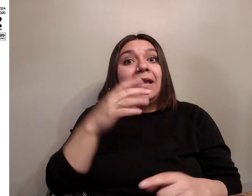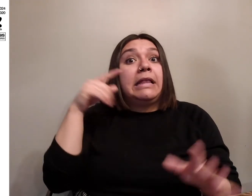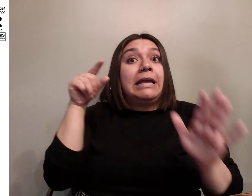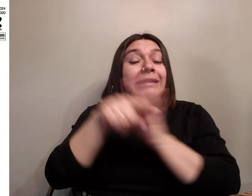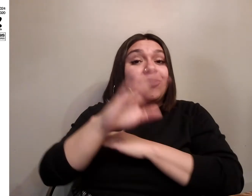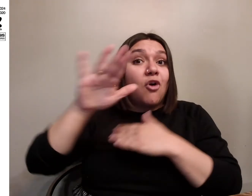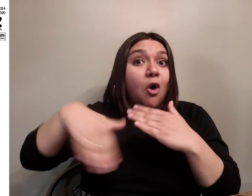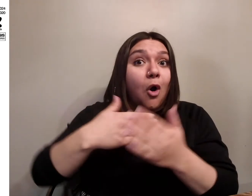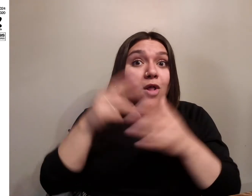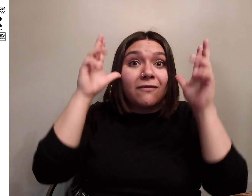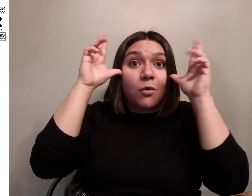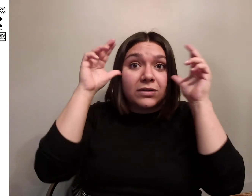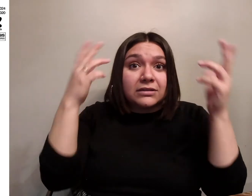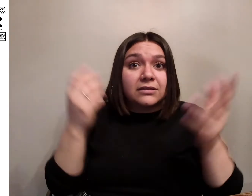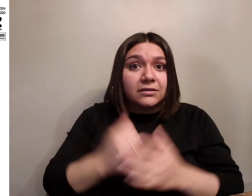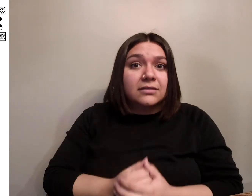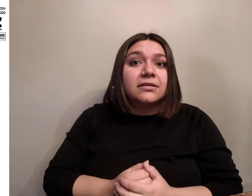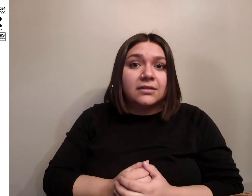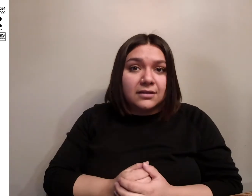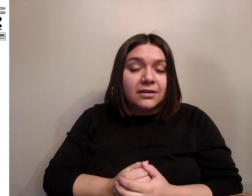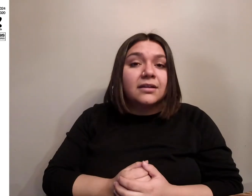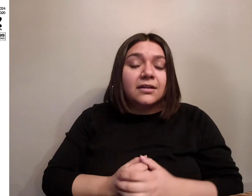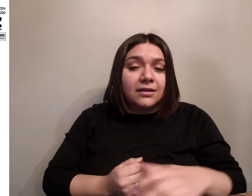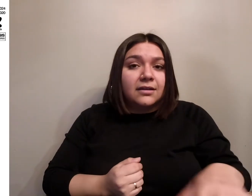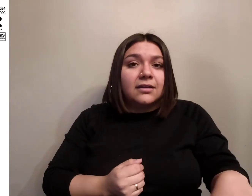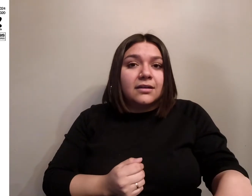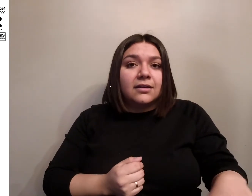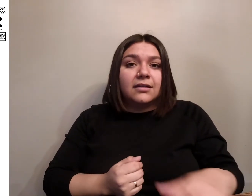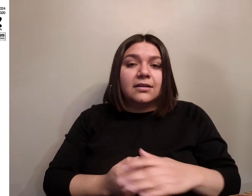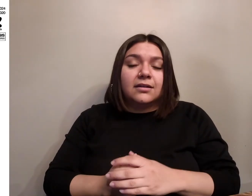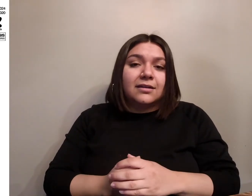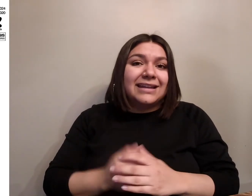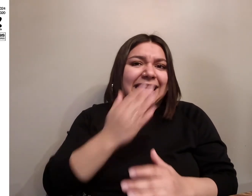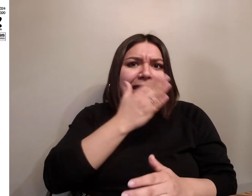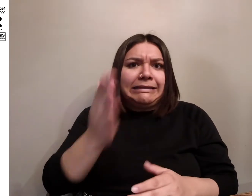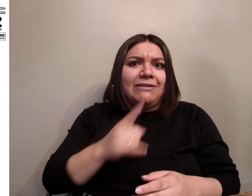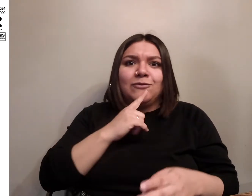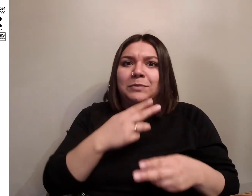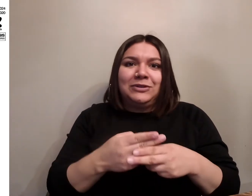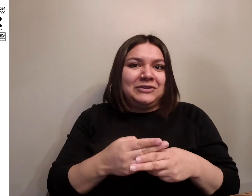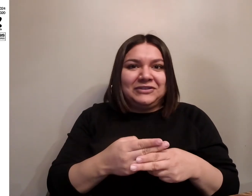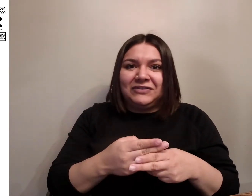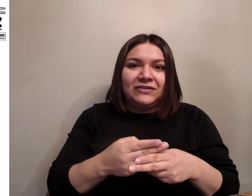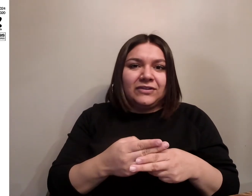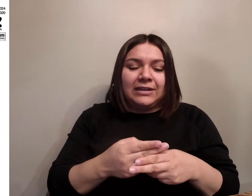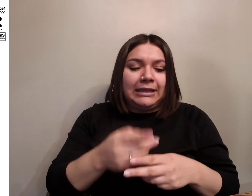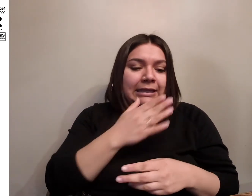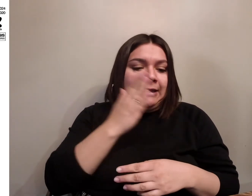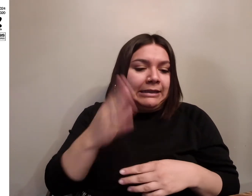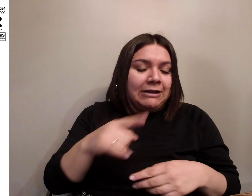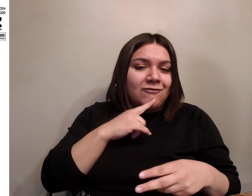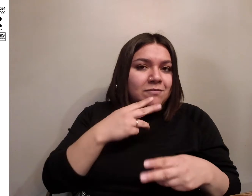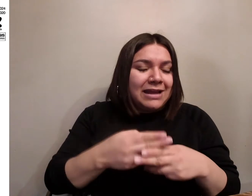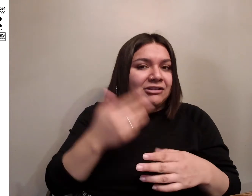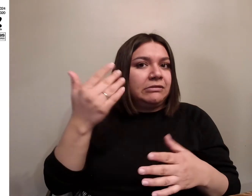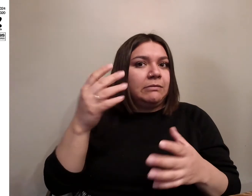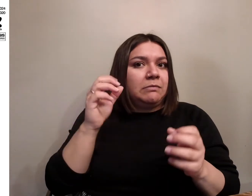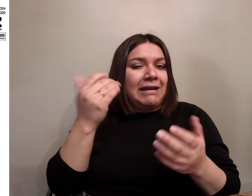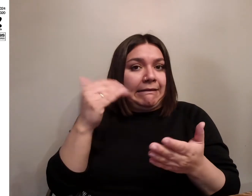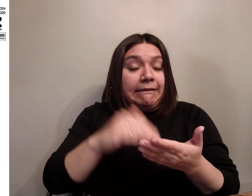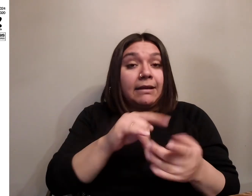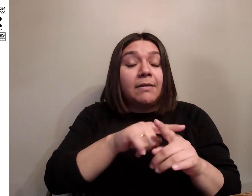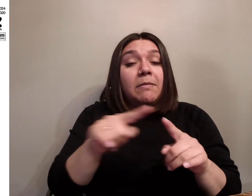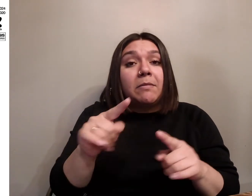about the pandemic that killed all the horses, and it's never